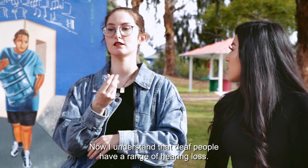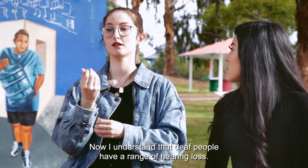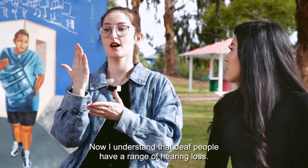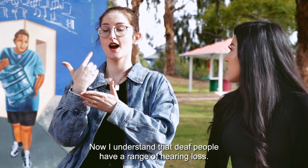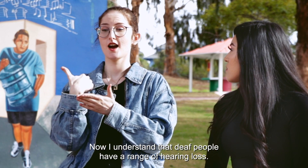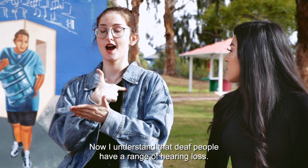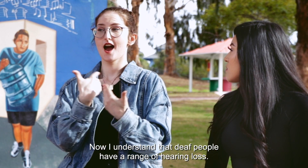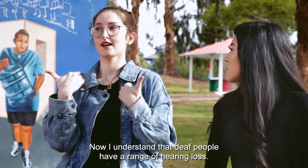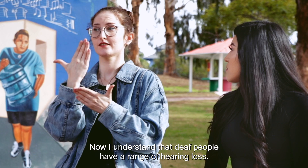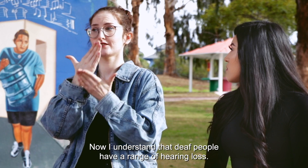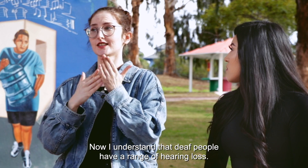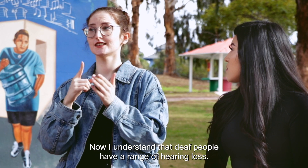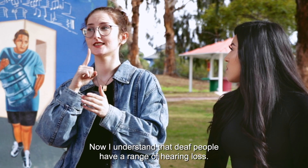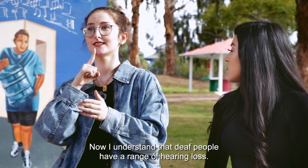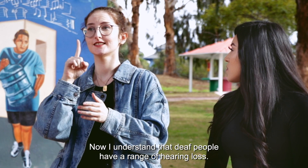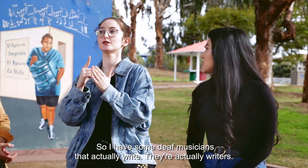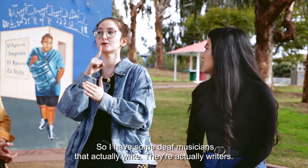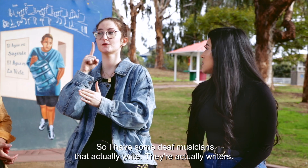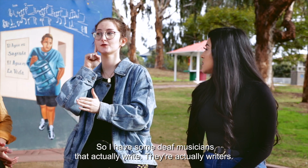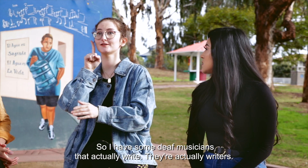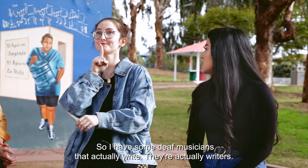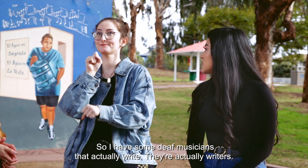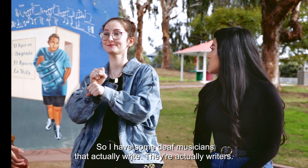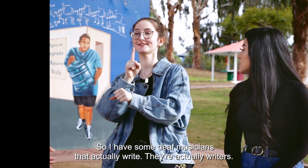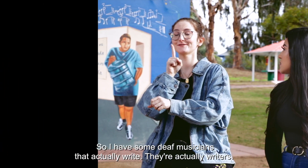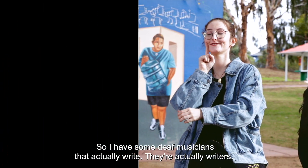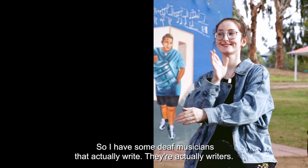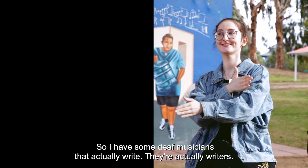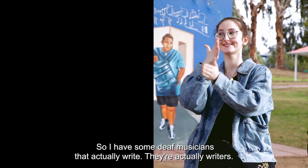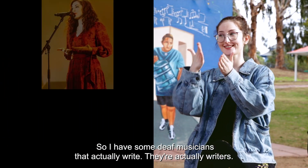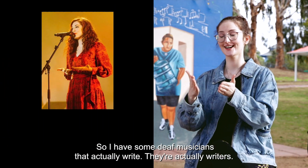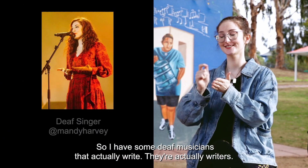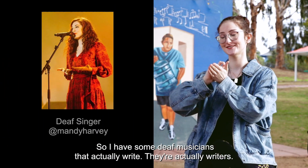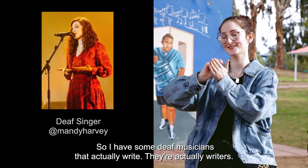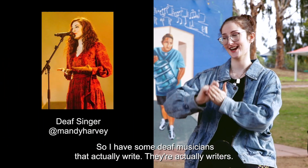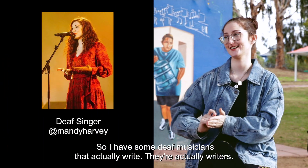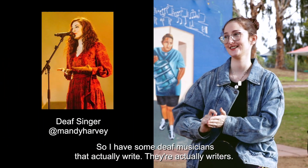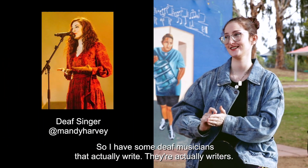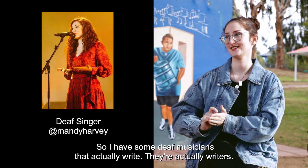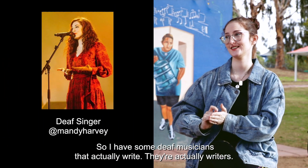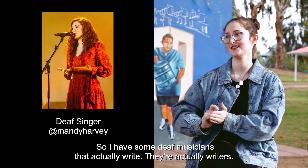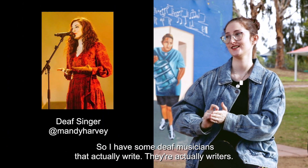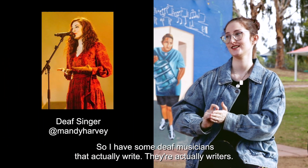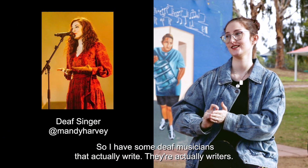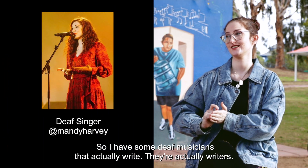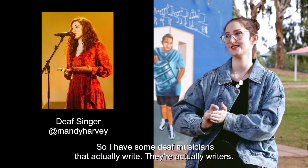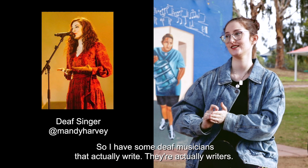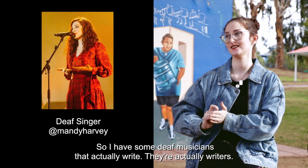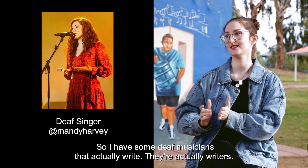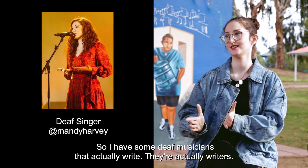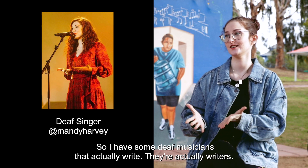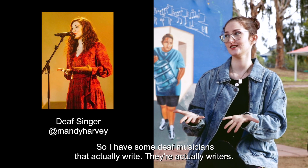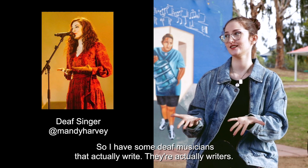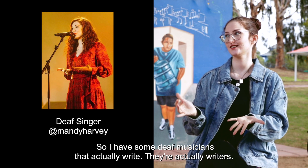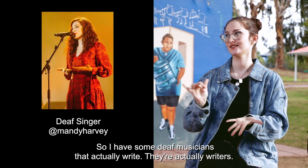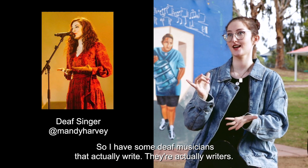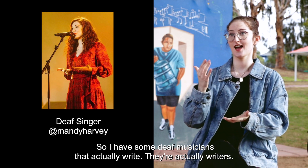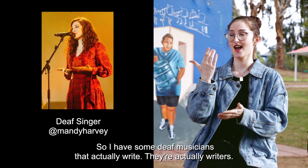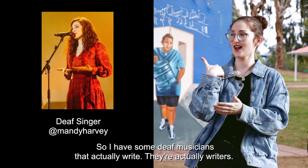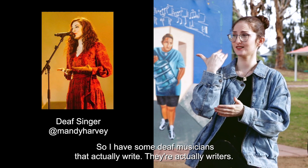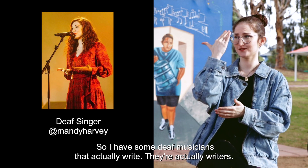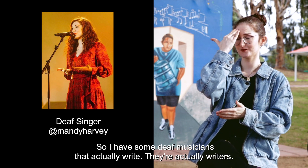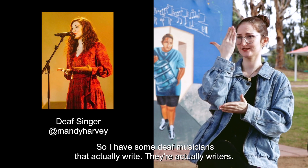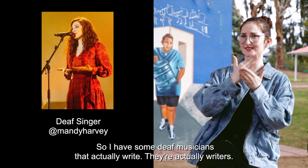people have a range of hearing loss. So I have some deaf musicians that actually write. Wow.